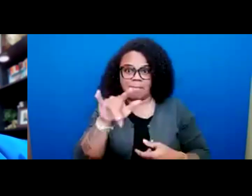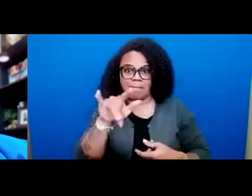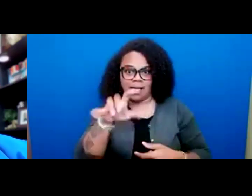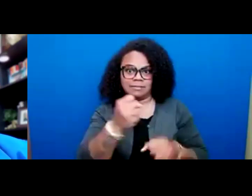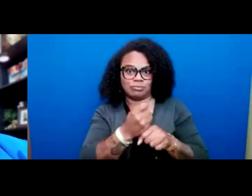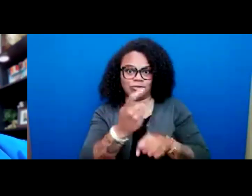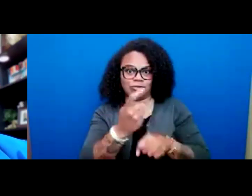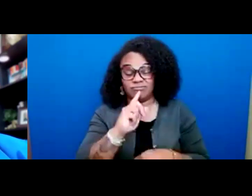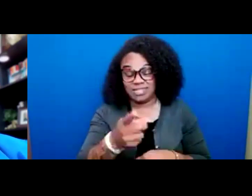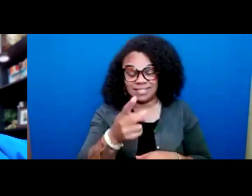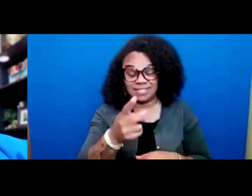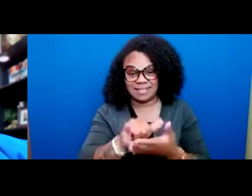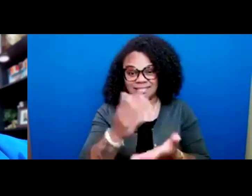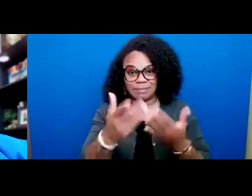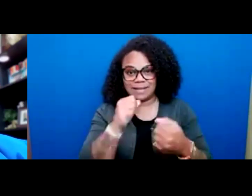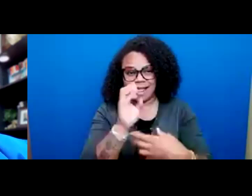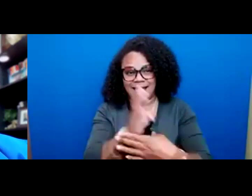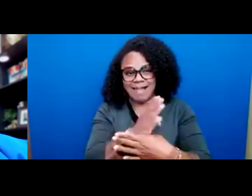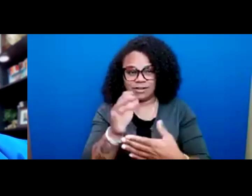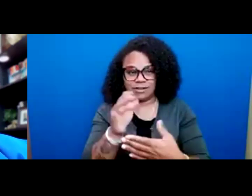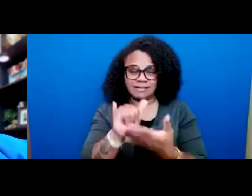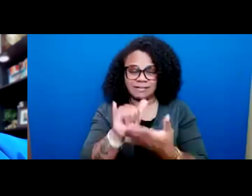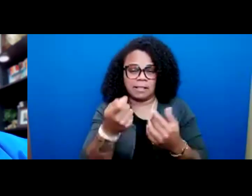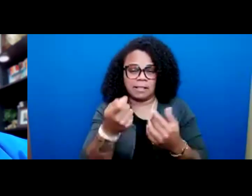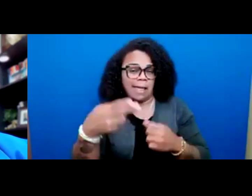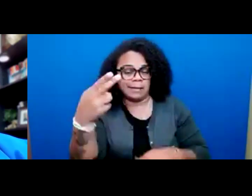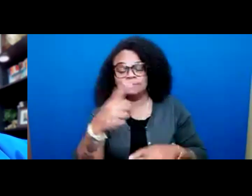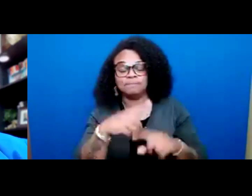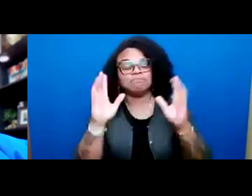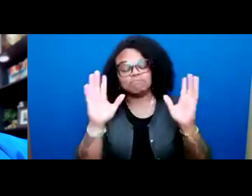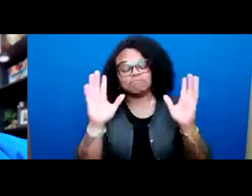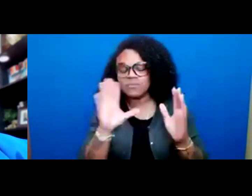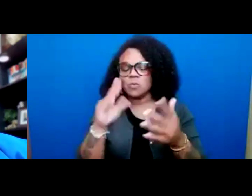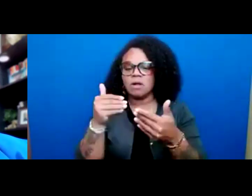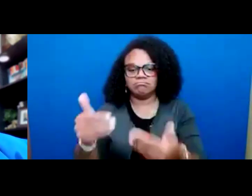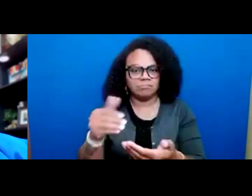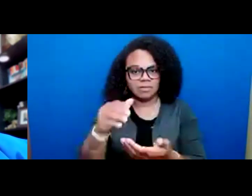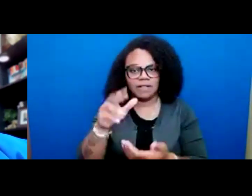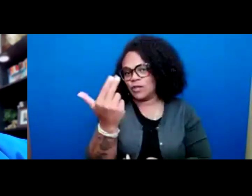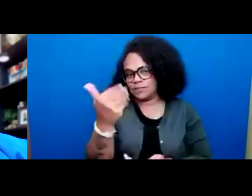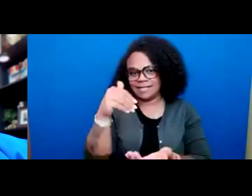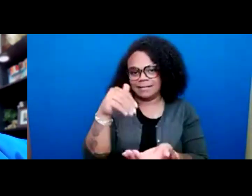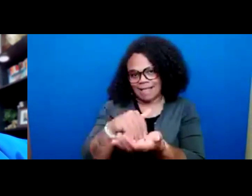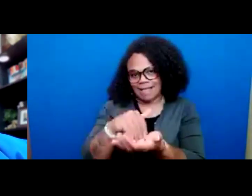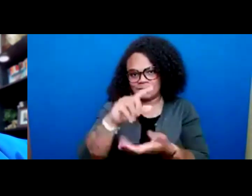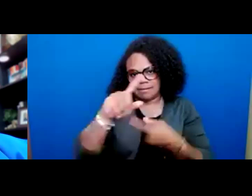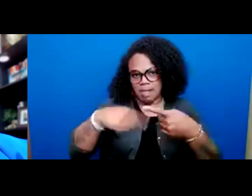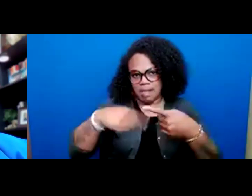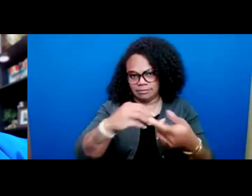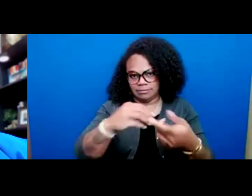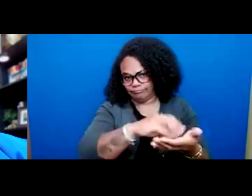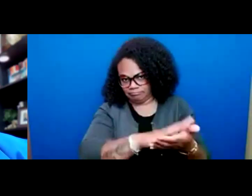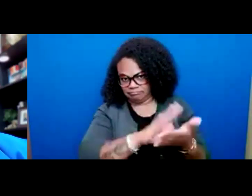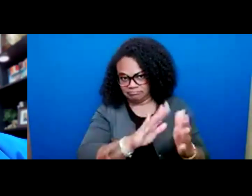probably a little high. But anyway, we're going to go with 13,000. So the way that I know, well, then out